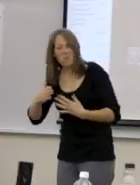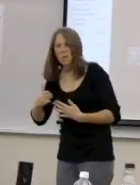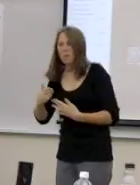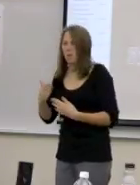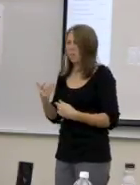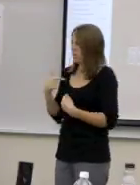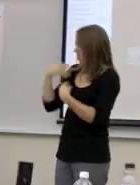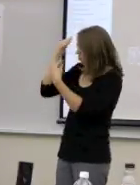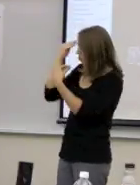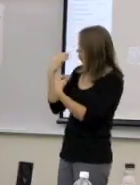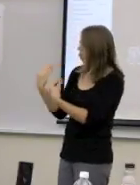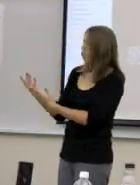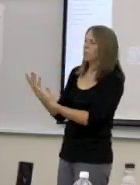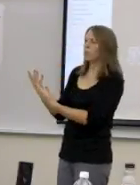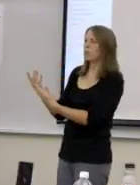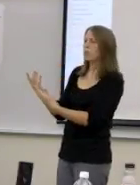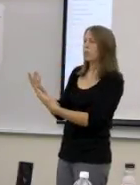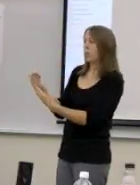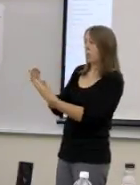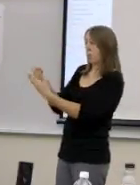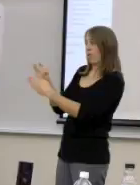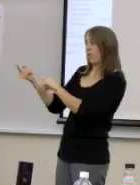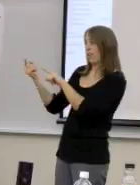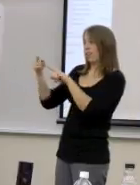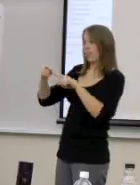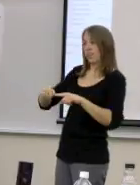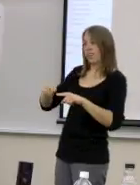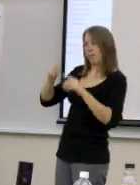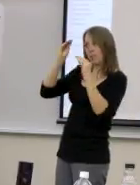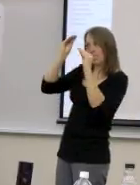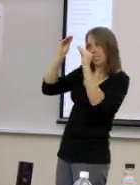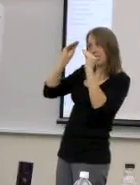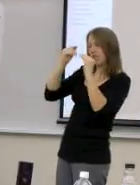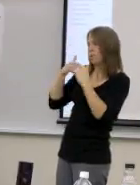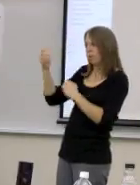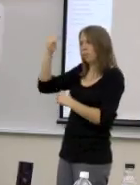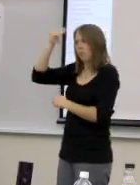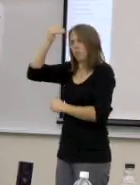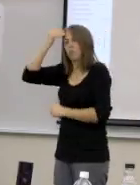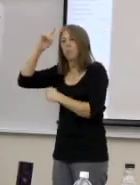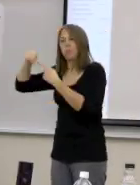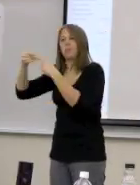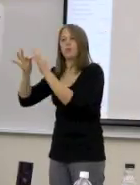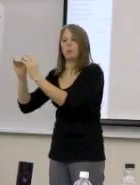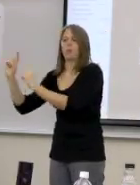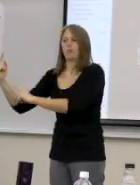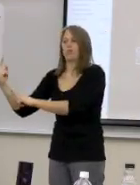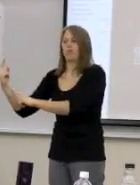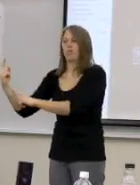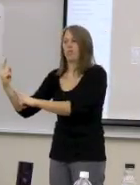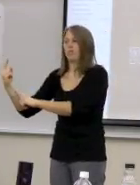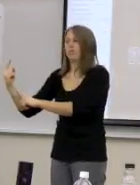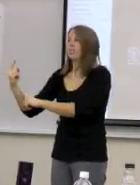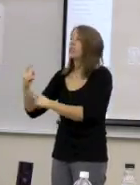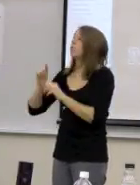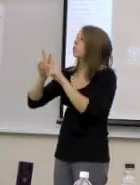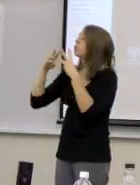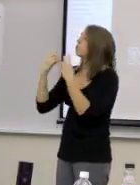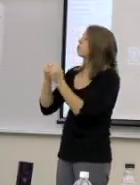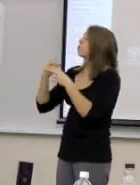know about what they do before they come and teach us a thing or two. So again, the workshop is called The Healthy Interpreter, and that's coming up